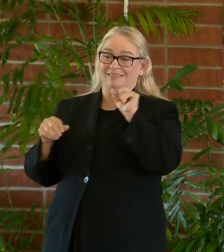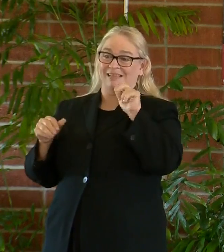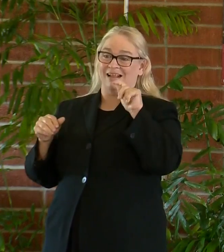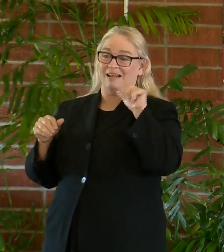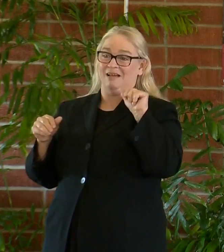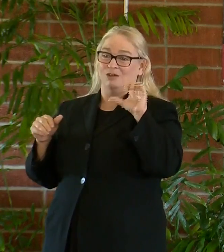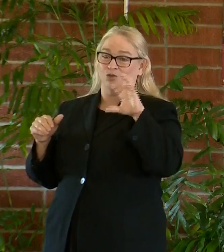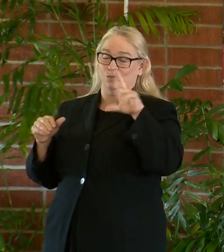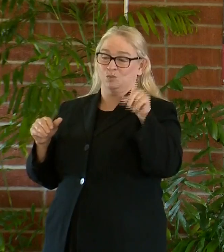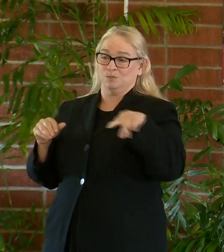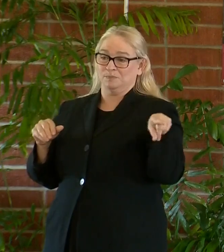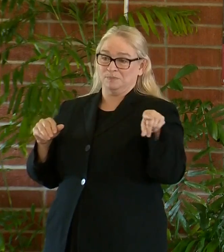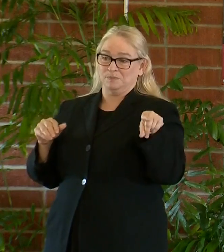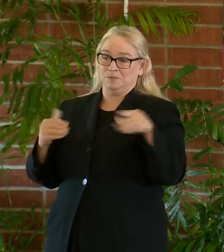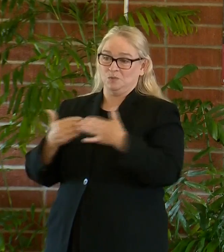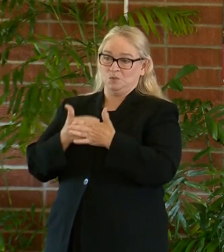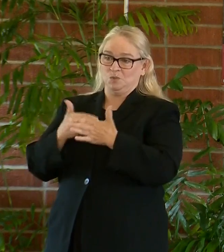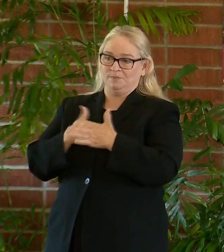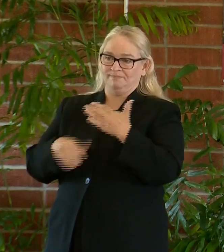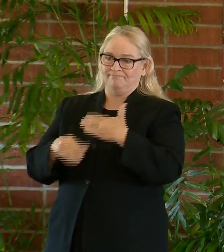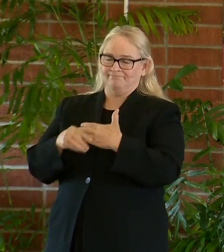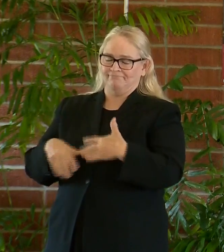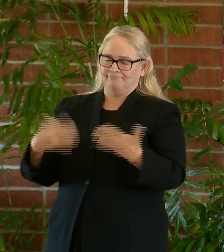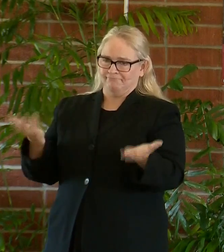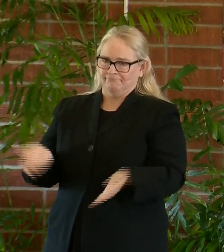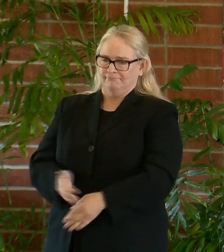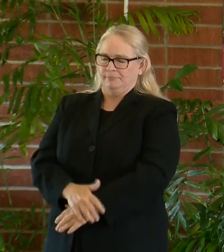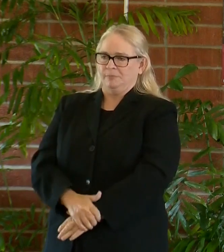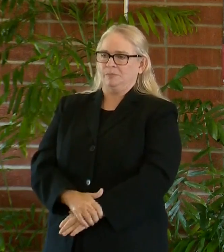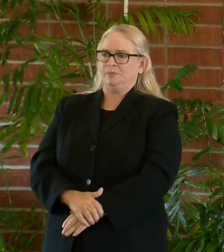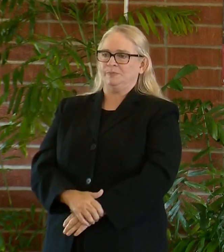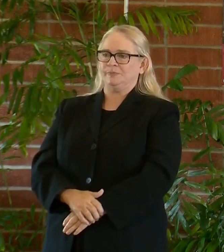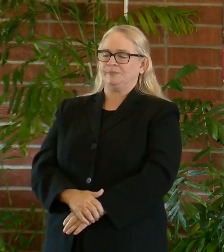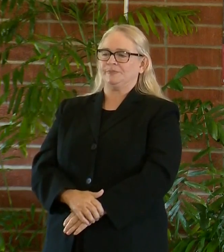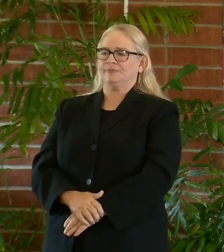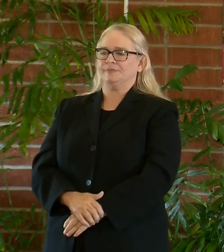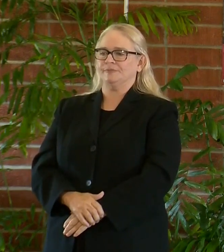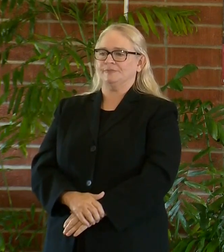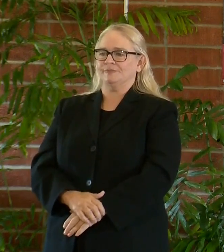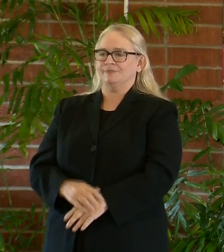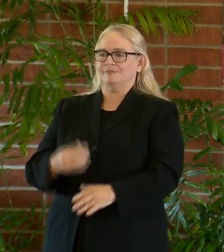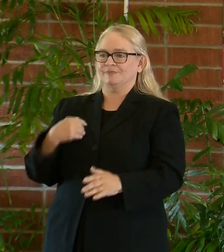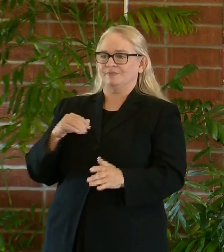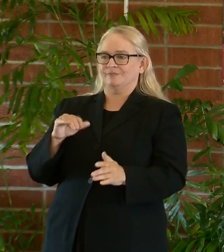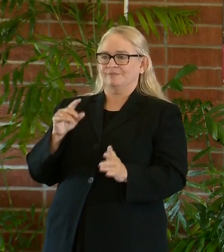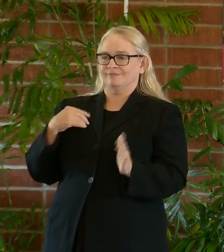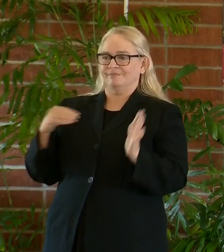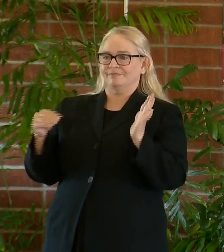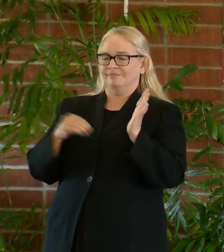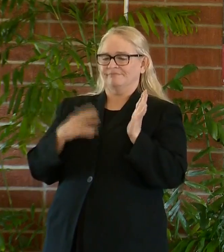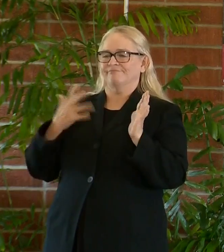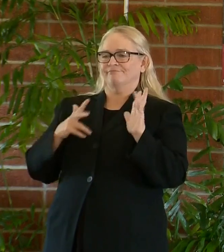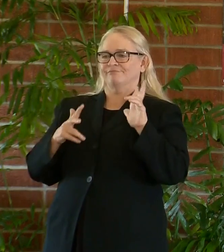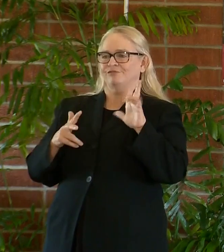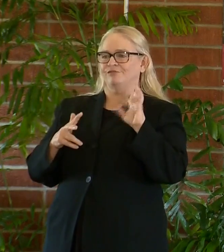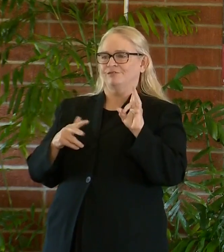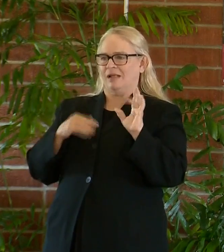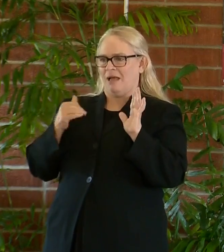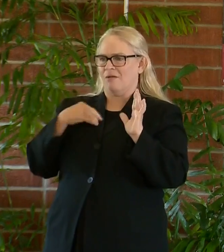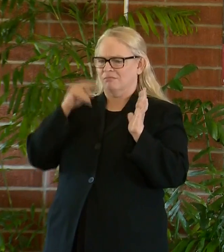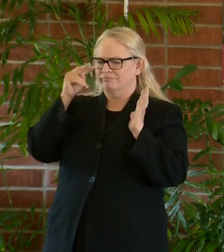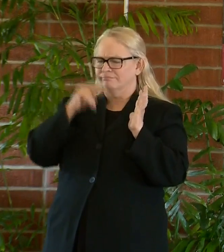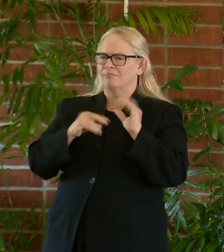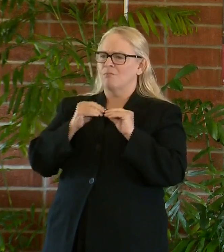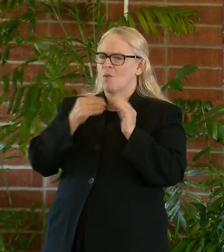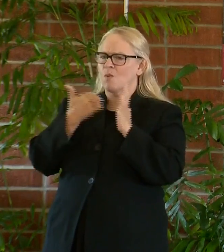58 counties now on the watch list, as referred to, the monitoring lists. Those are the lists, or